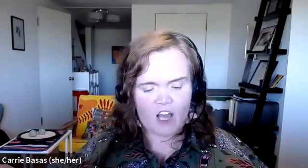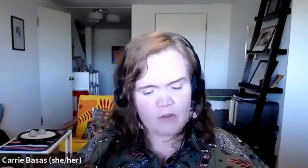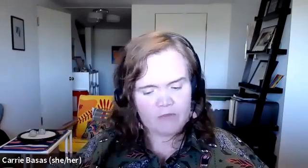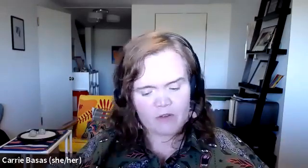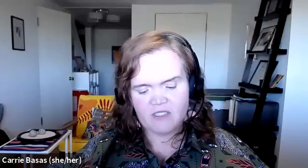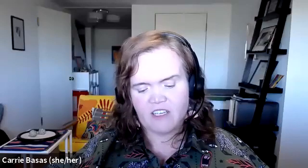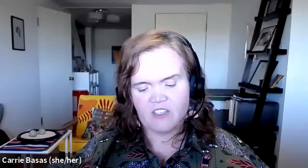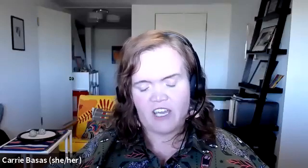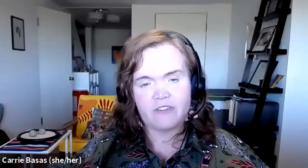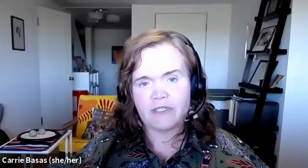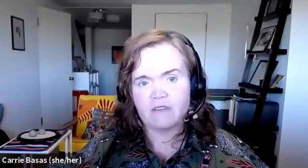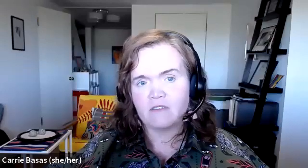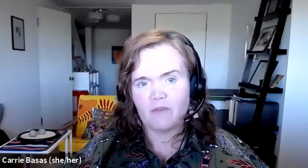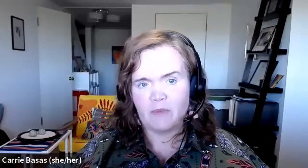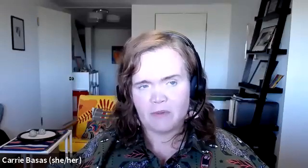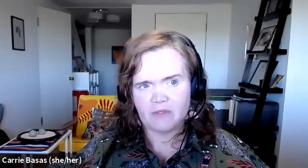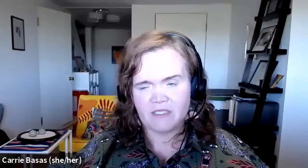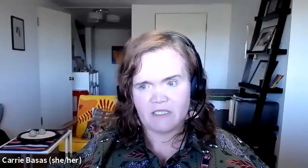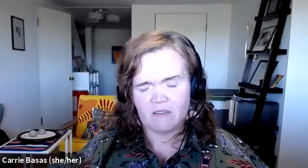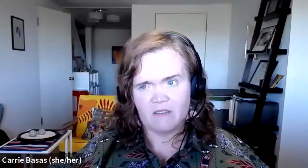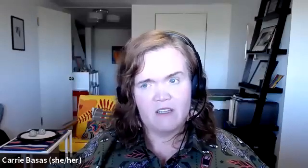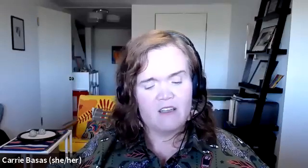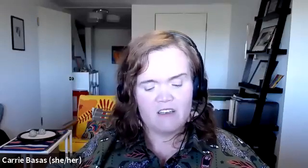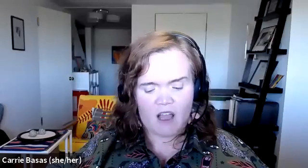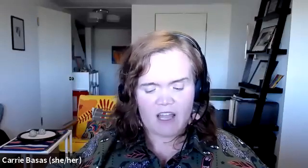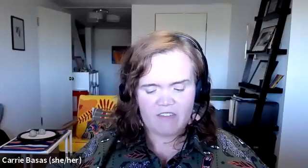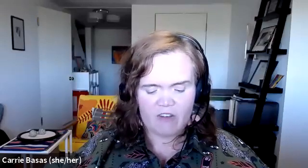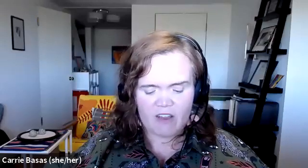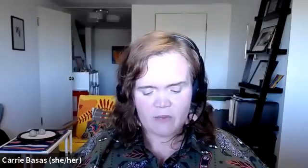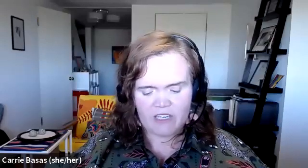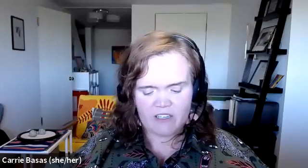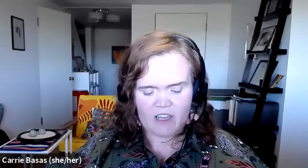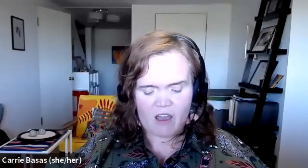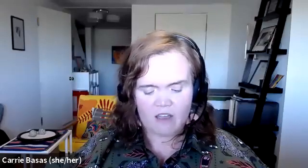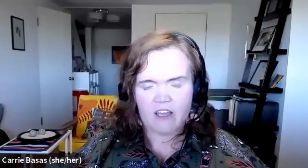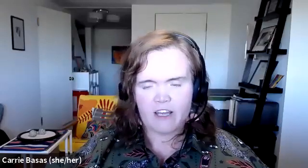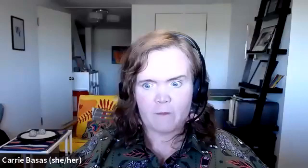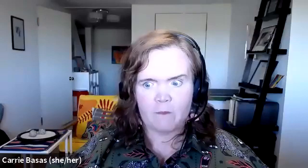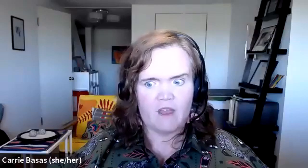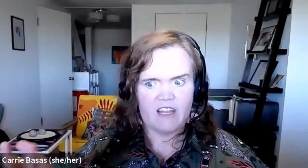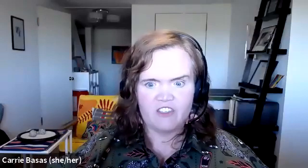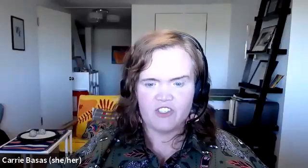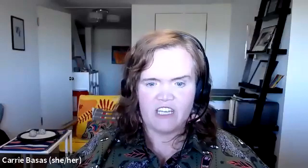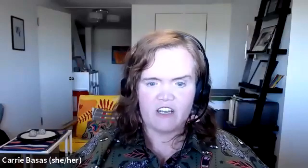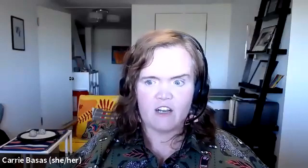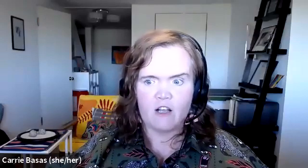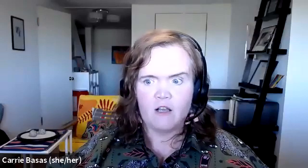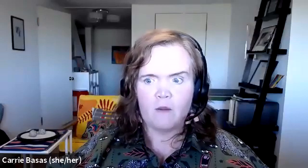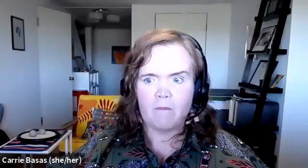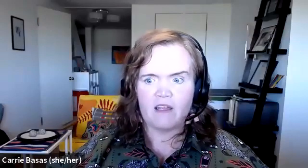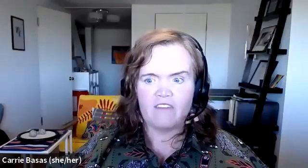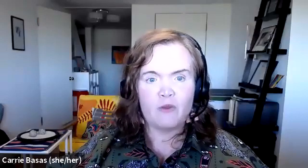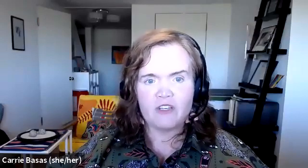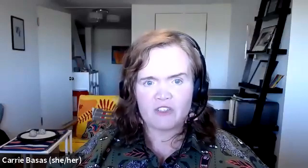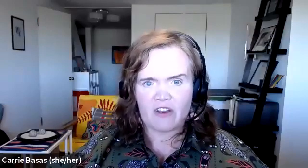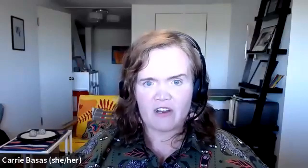a couple folks in education, some people still not having graduated yet, an engineer.